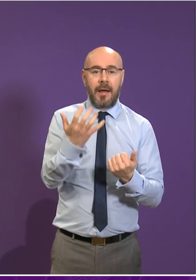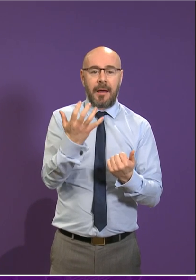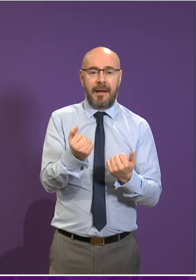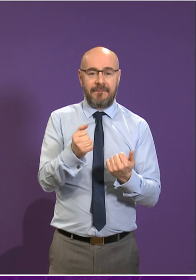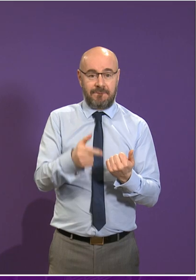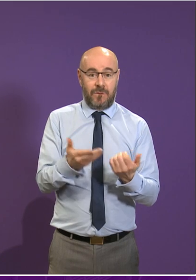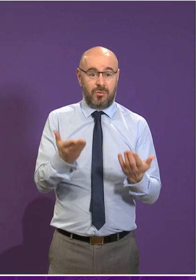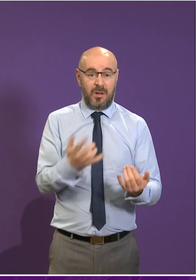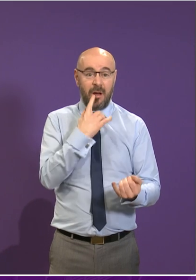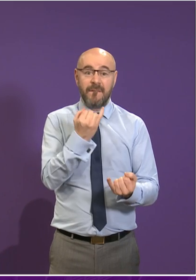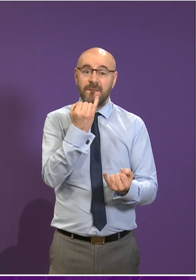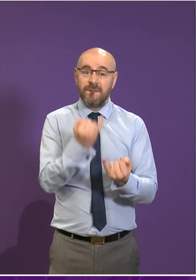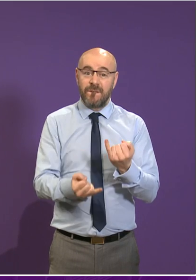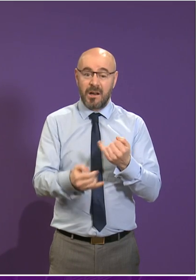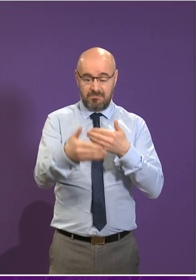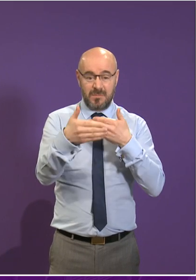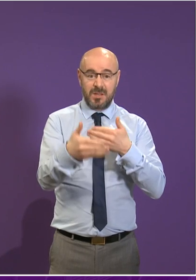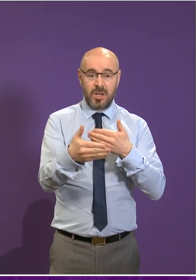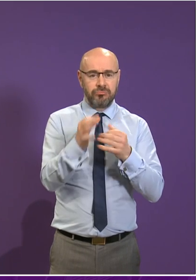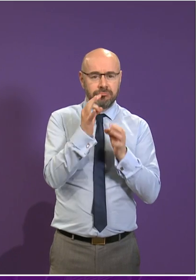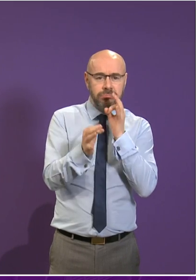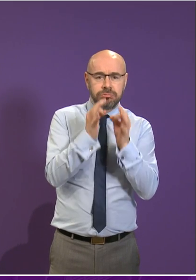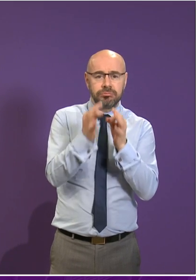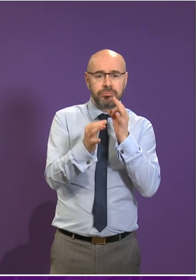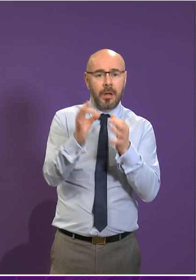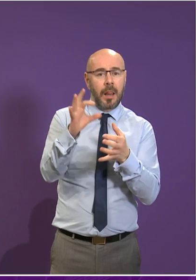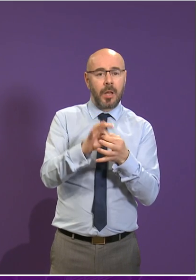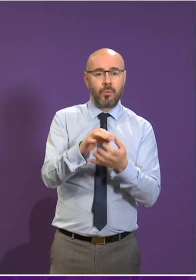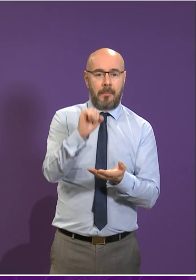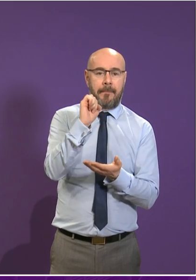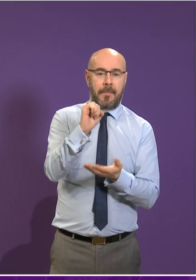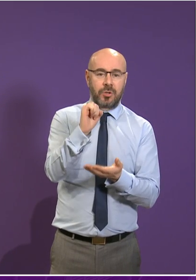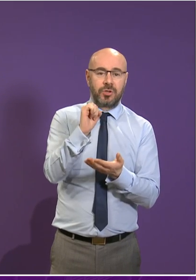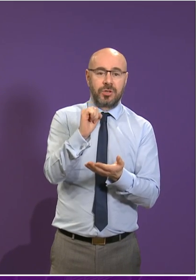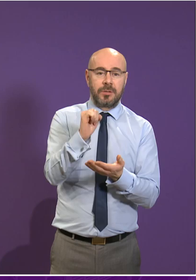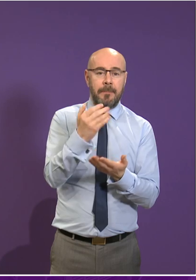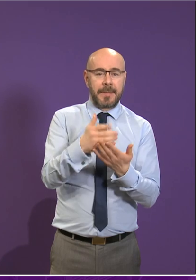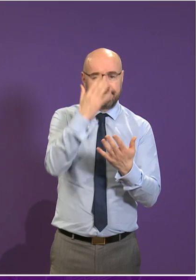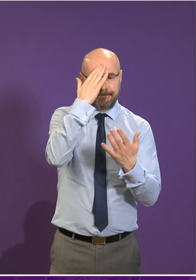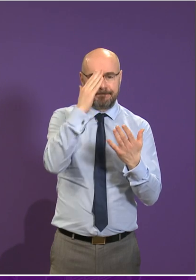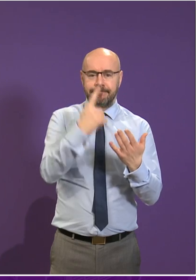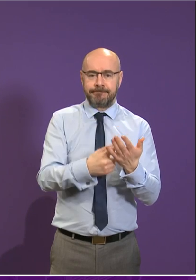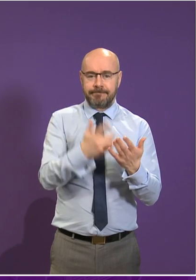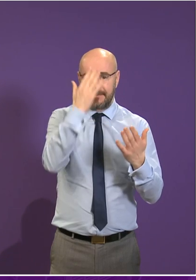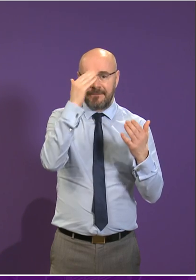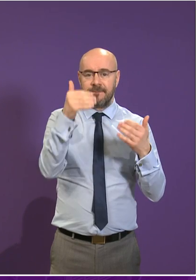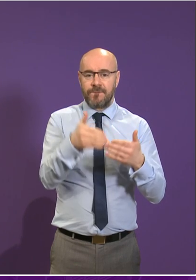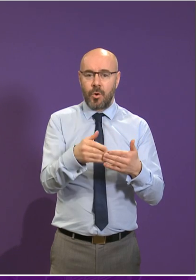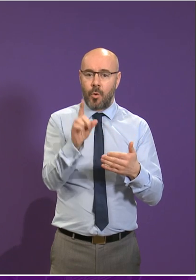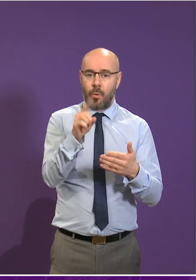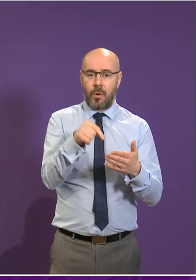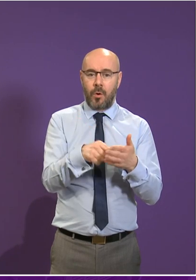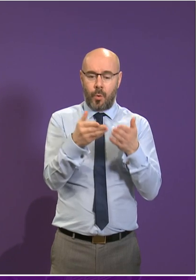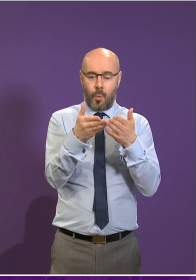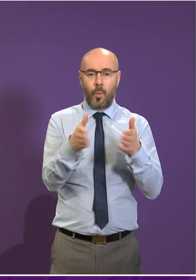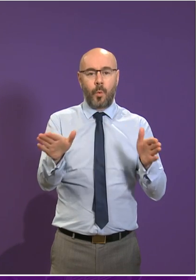This is essentially our final session on our inquiry on the budget, and we decided to focus on a part of the budget on equalities about widening